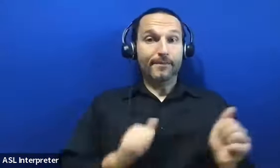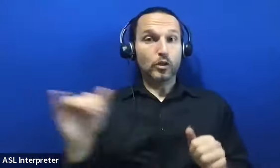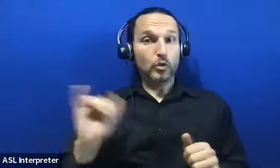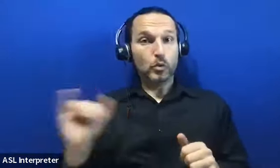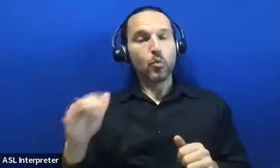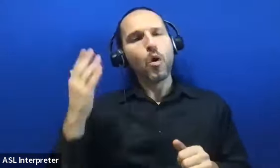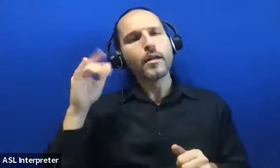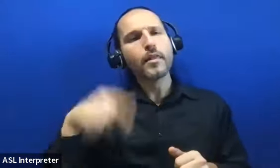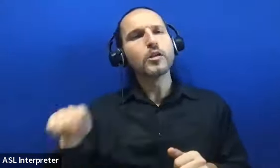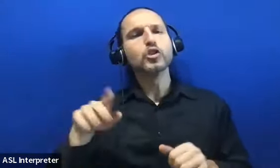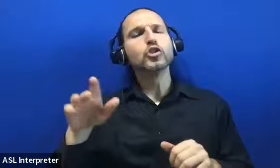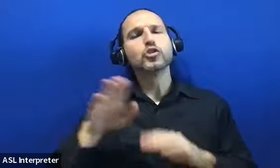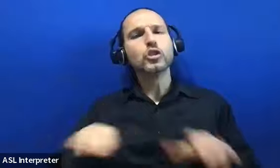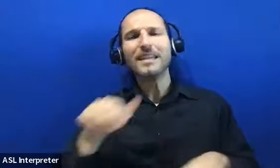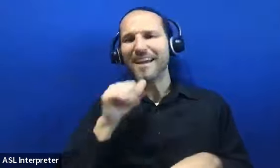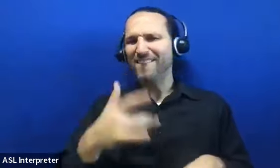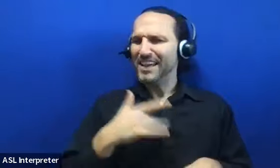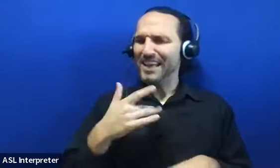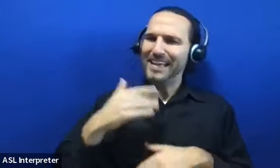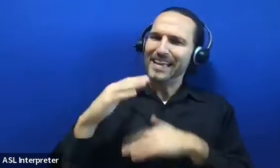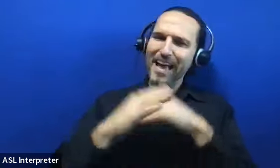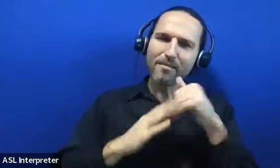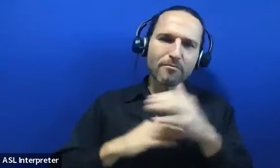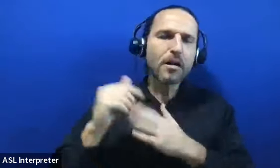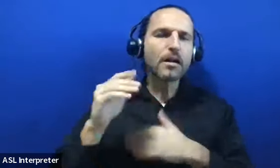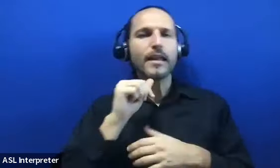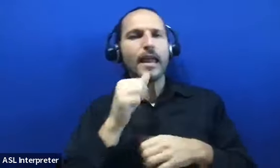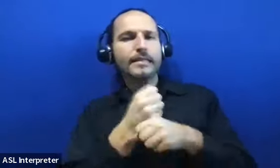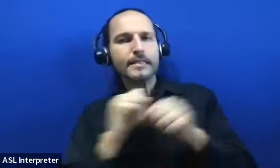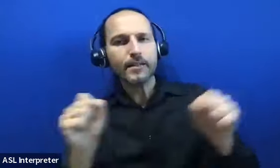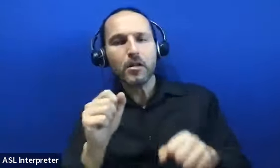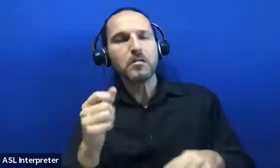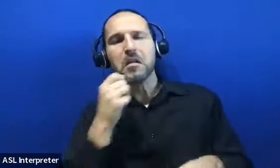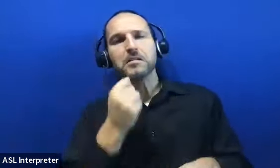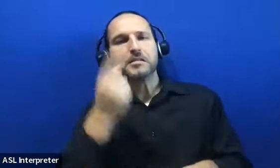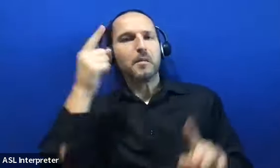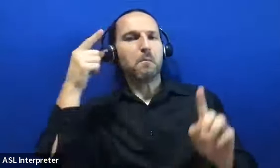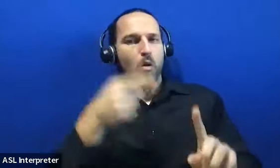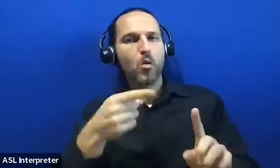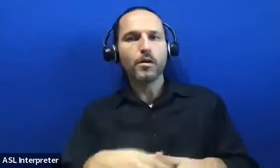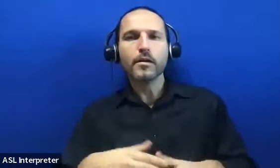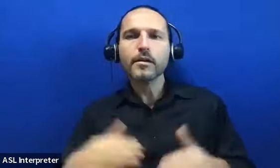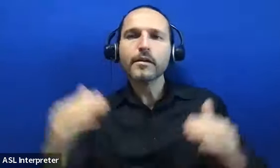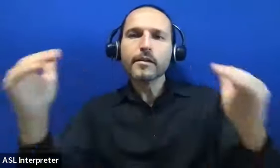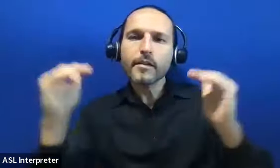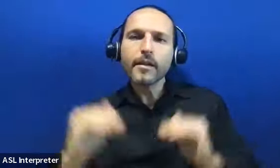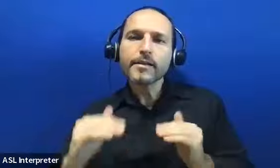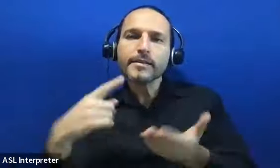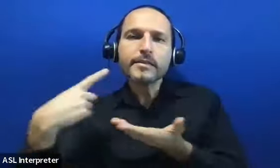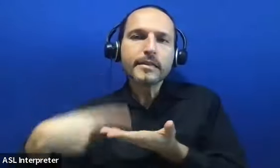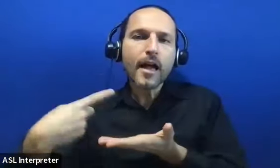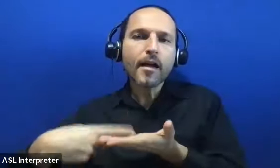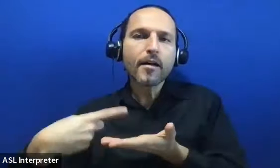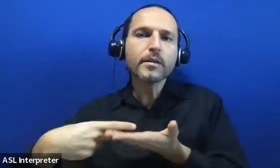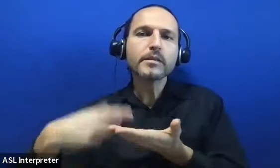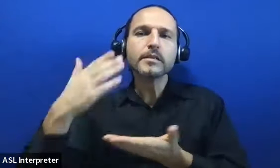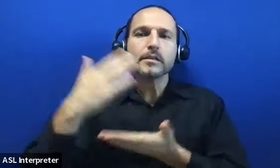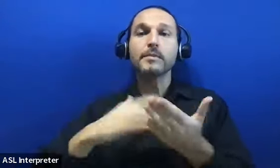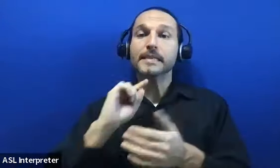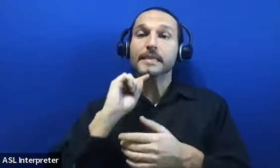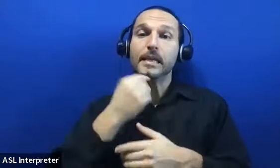because children may not feel comfortable eating or safe eating or may not understand the point of it. We talked about some